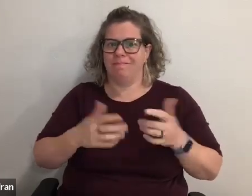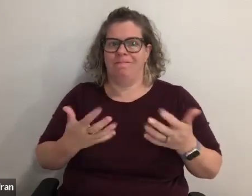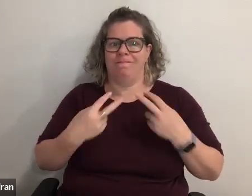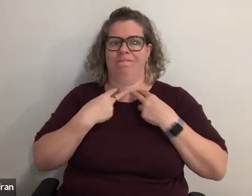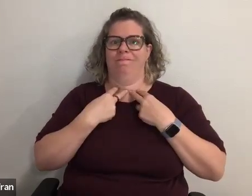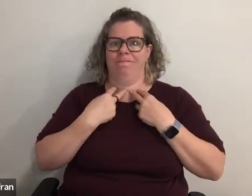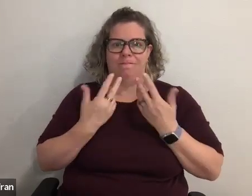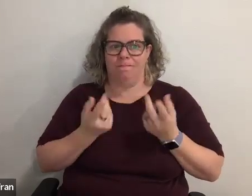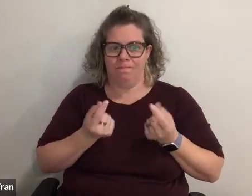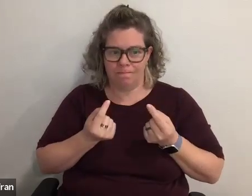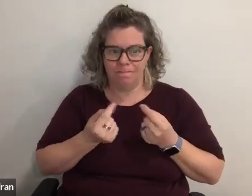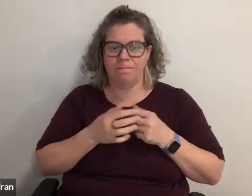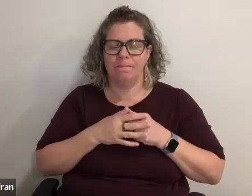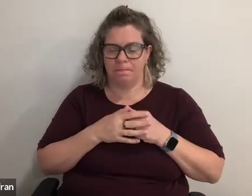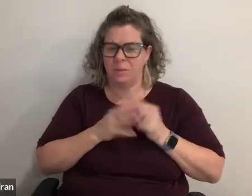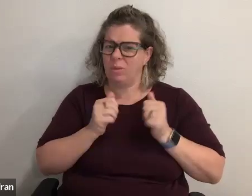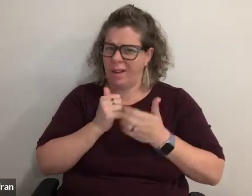life.